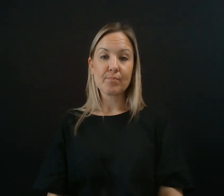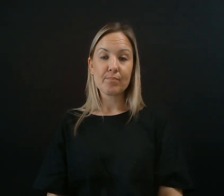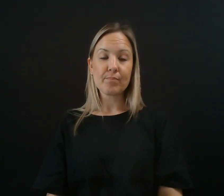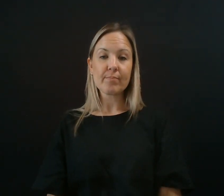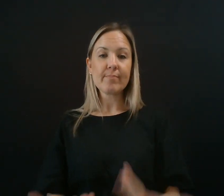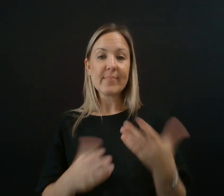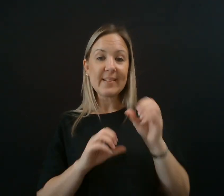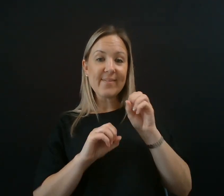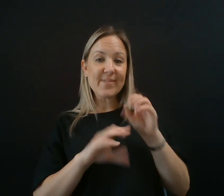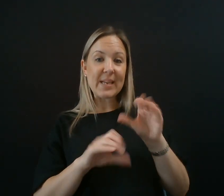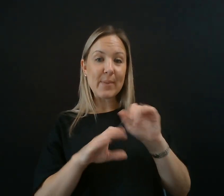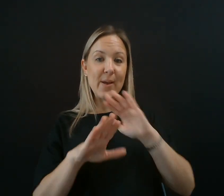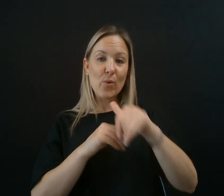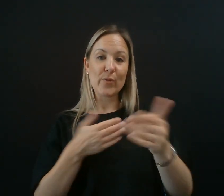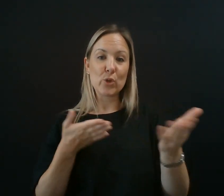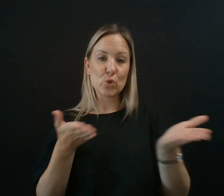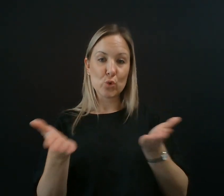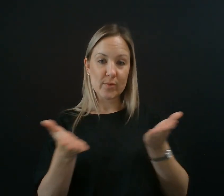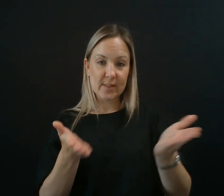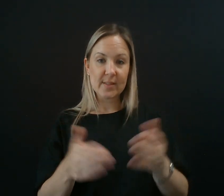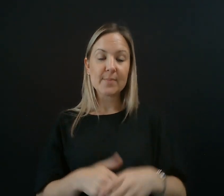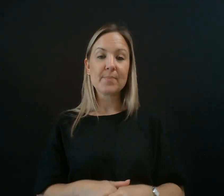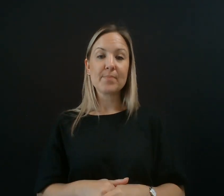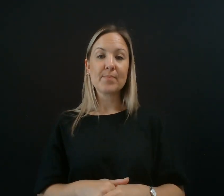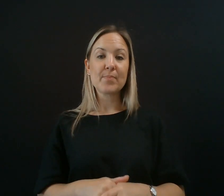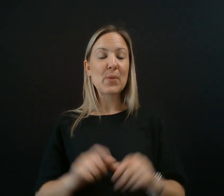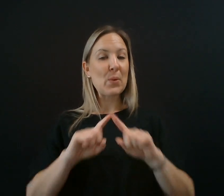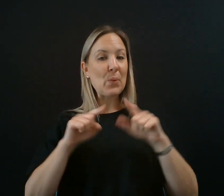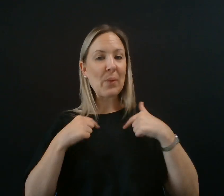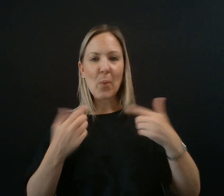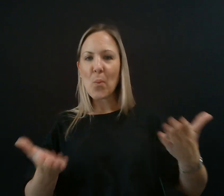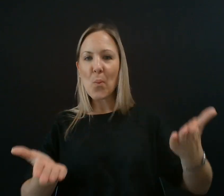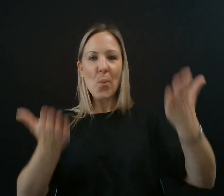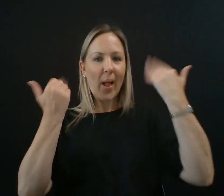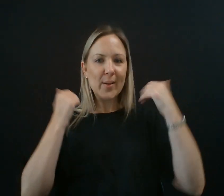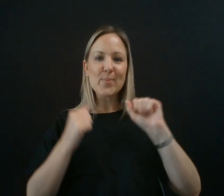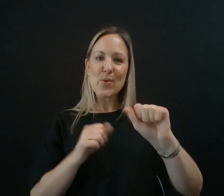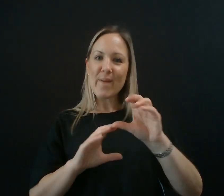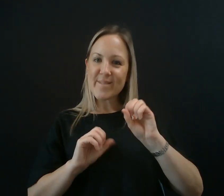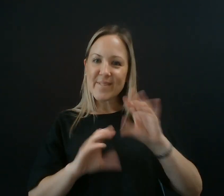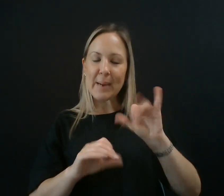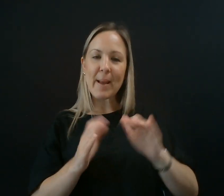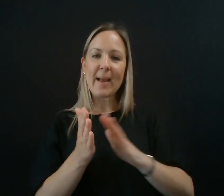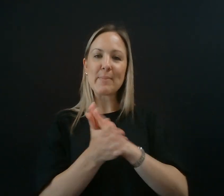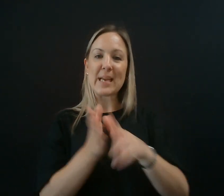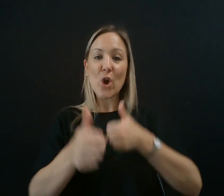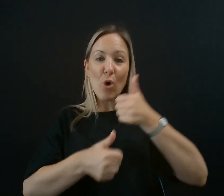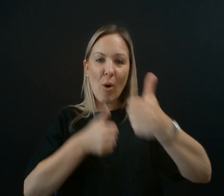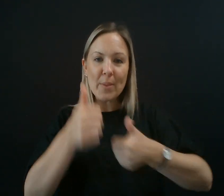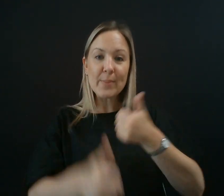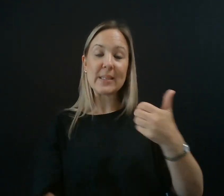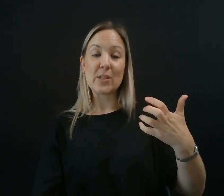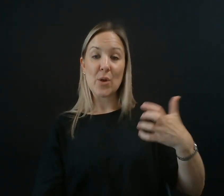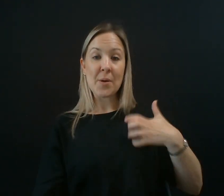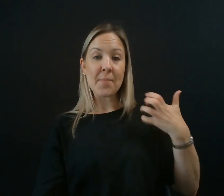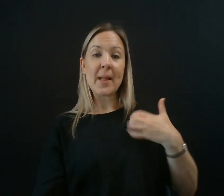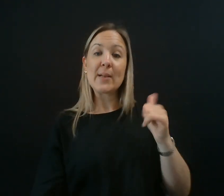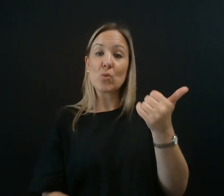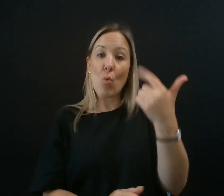Feedback about our services. We welcome your feedback, including compliments, complaints, and suggestions. It helps